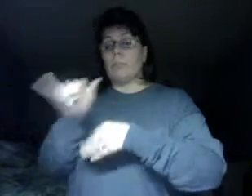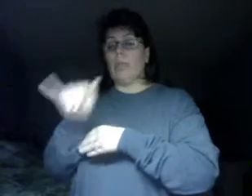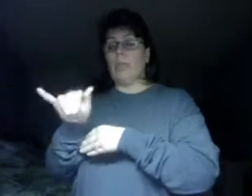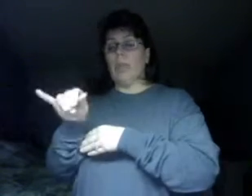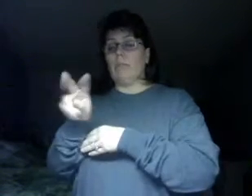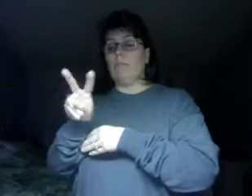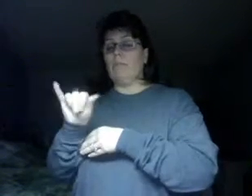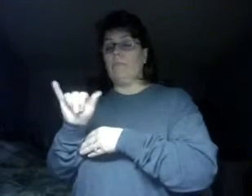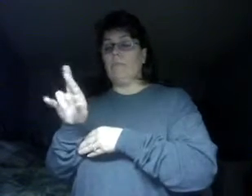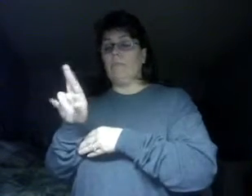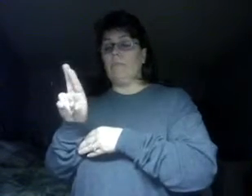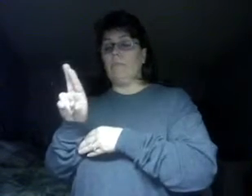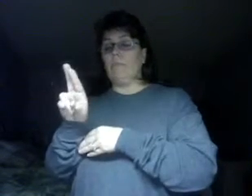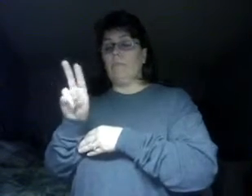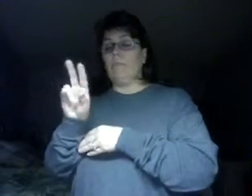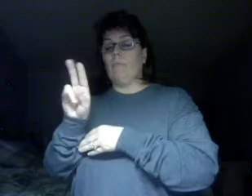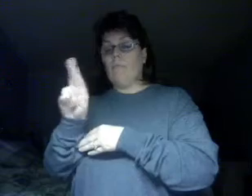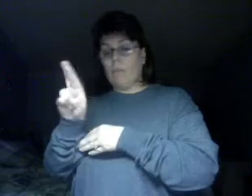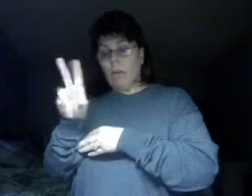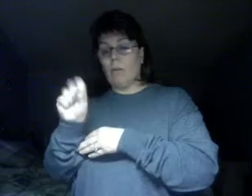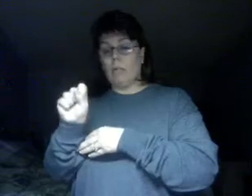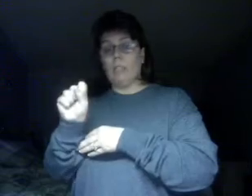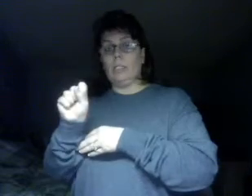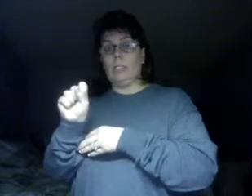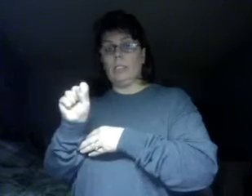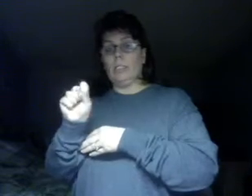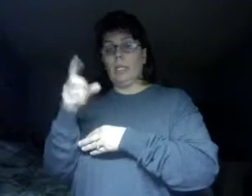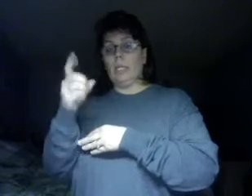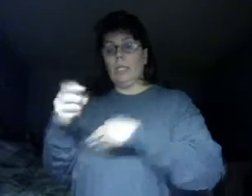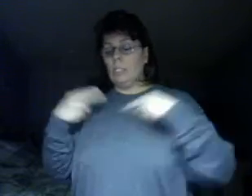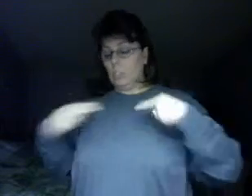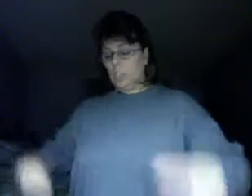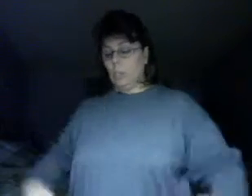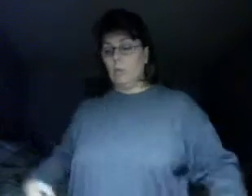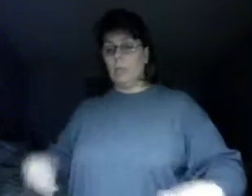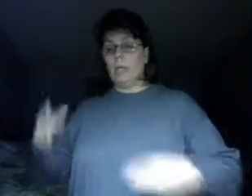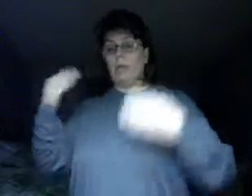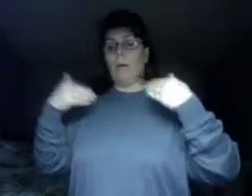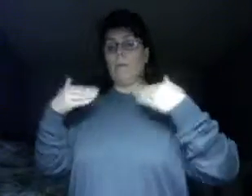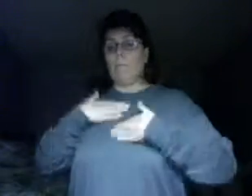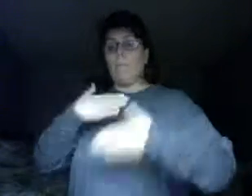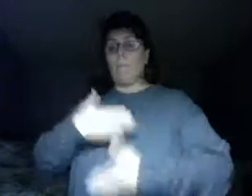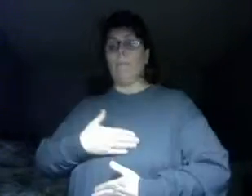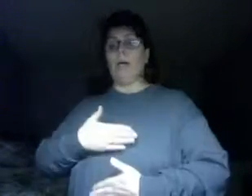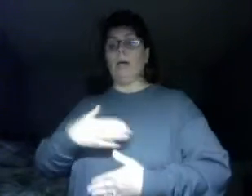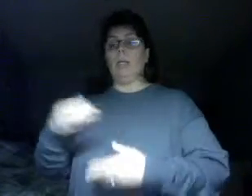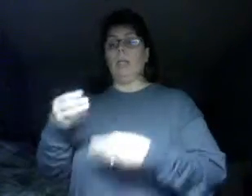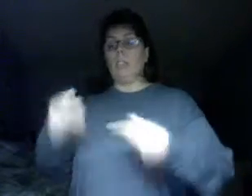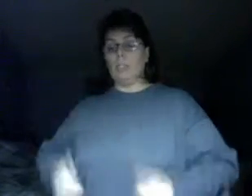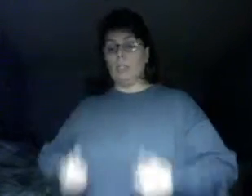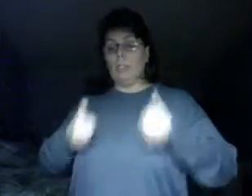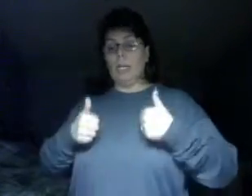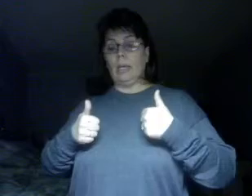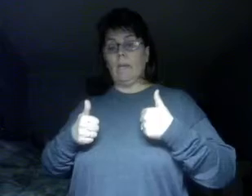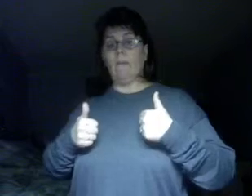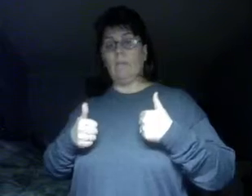animals or organisms. It needs the human body condition in order to live and reproduce and